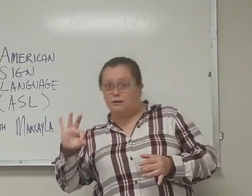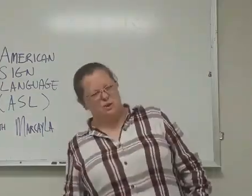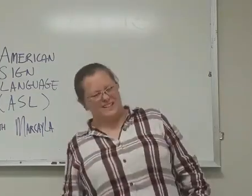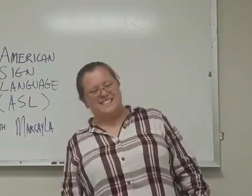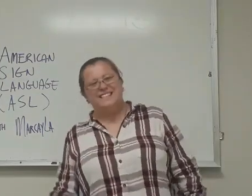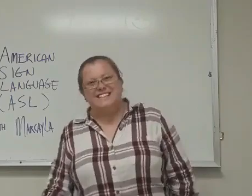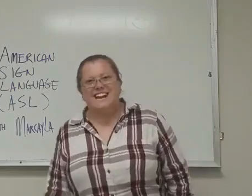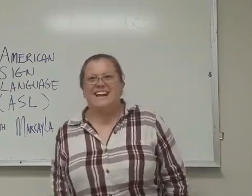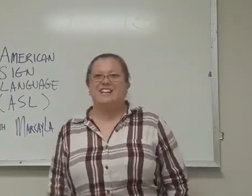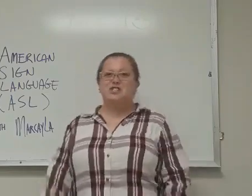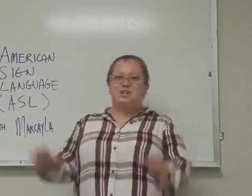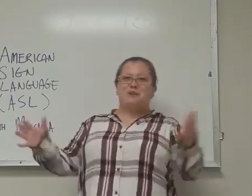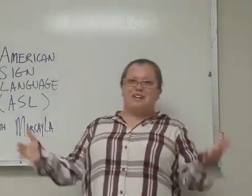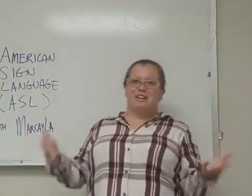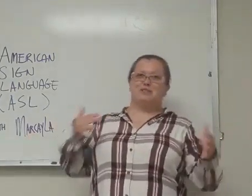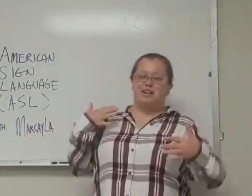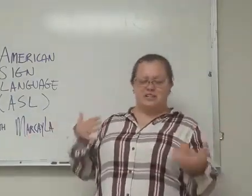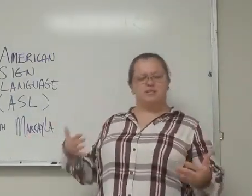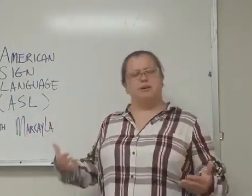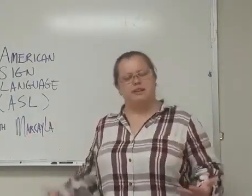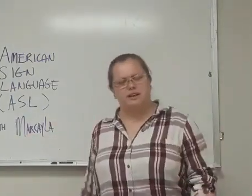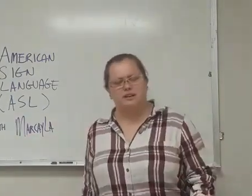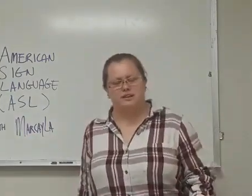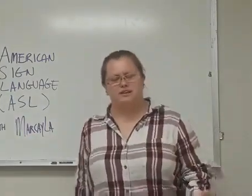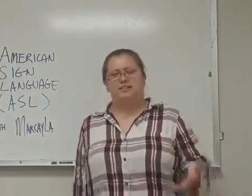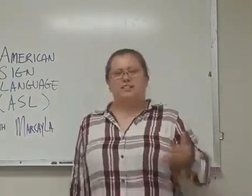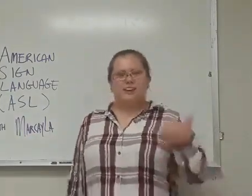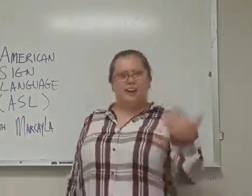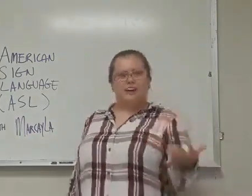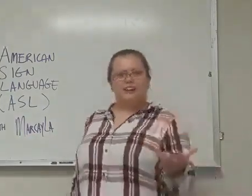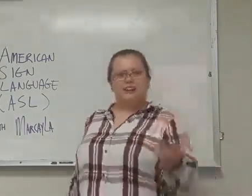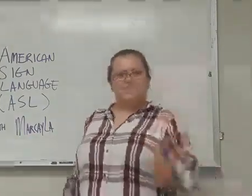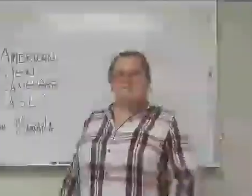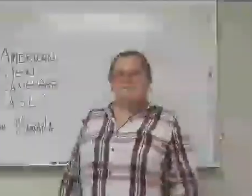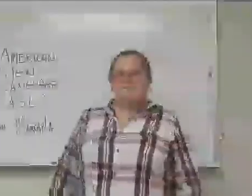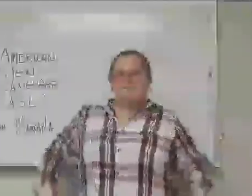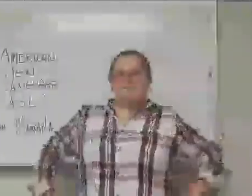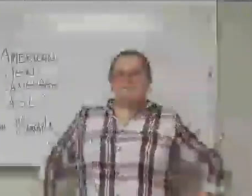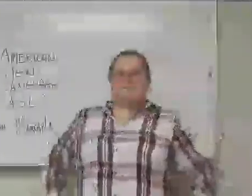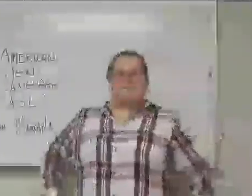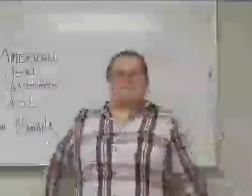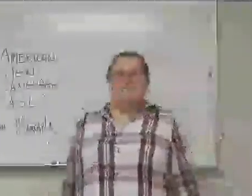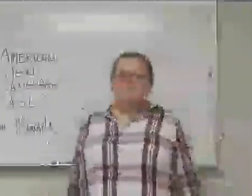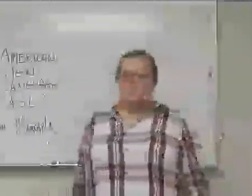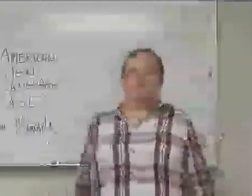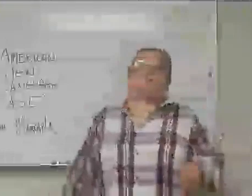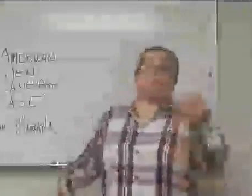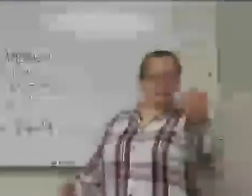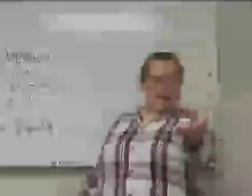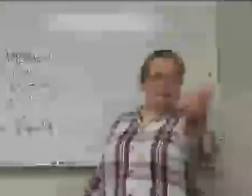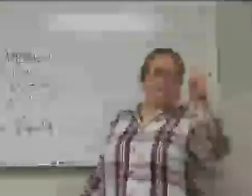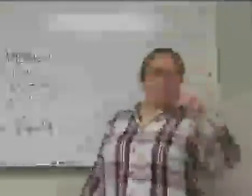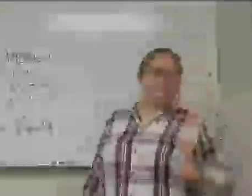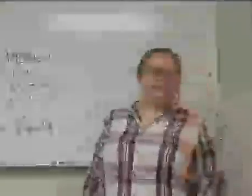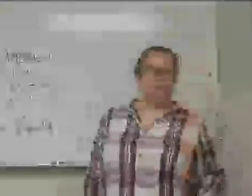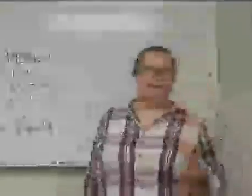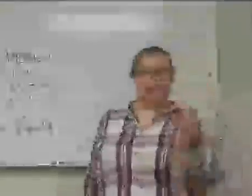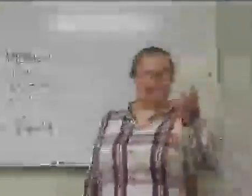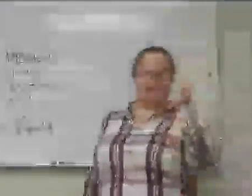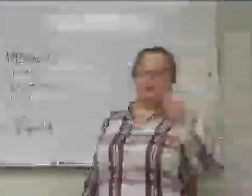What? And it took me kind of a second to be like, hey. It's the soda versus pop. Exactly. It is.